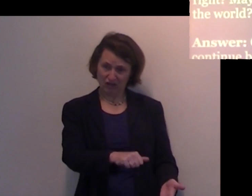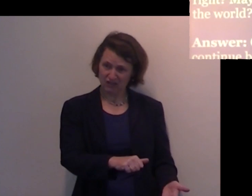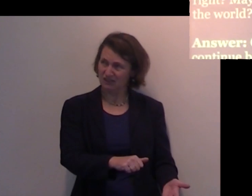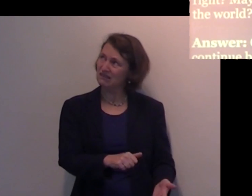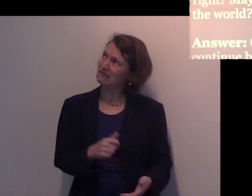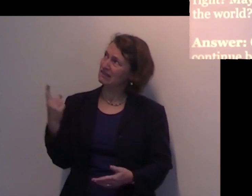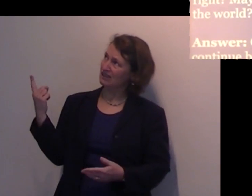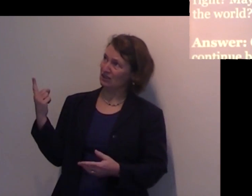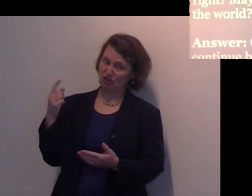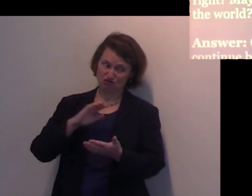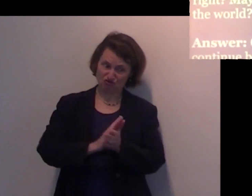the world.